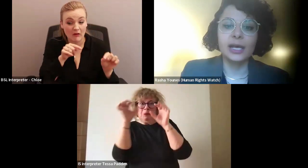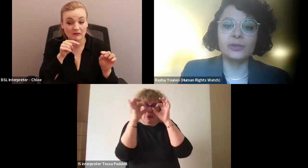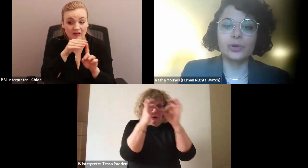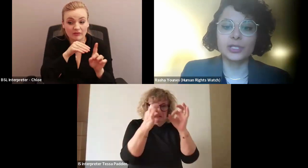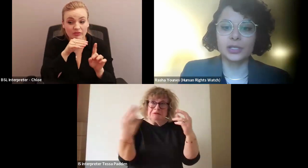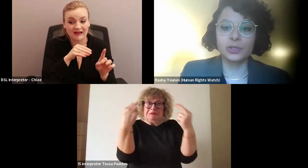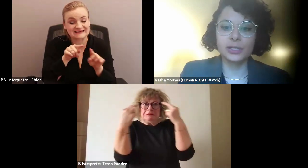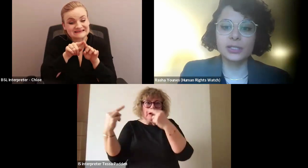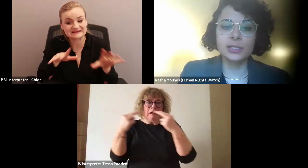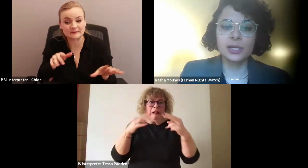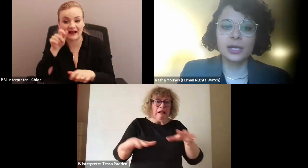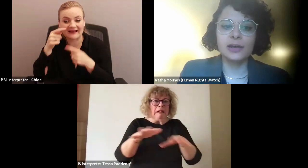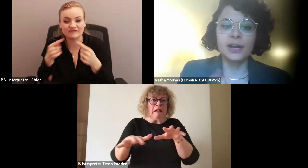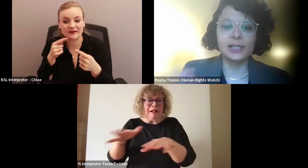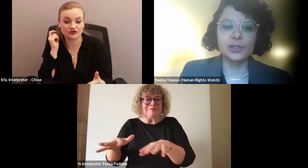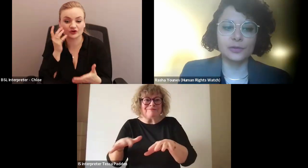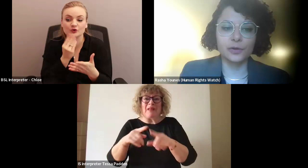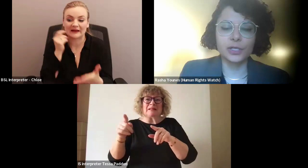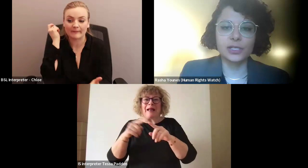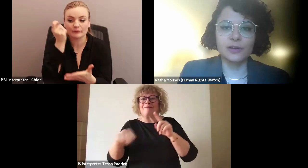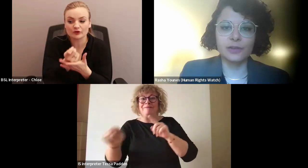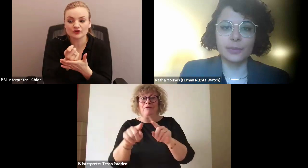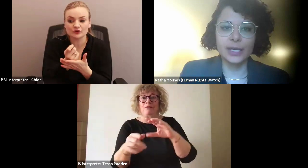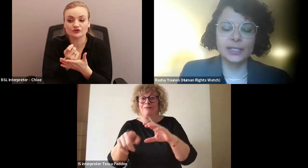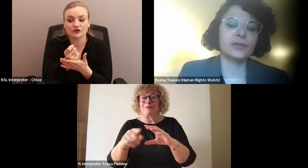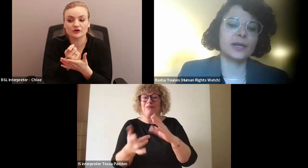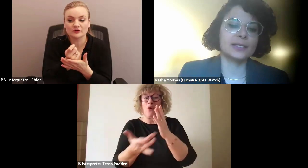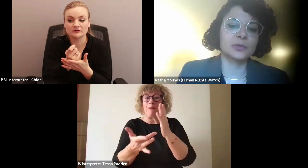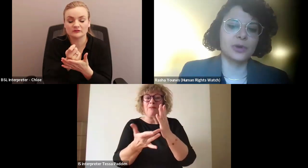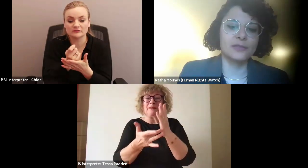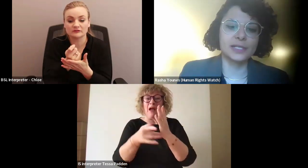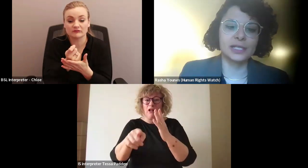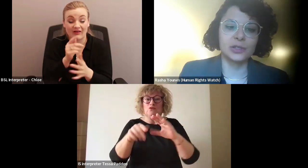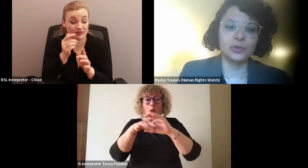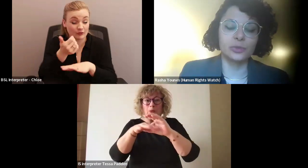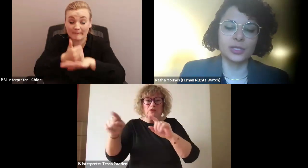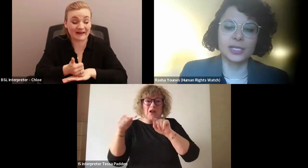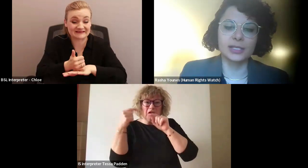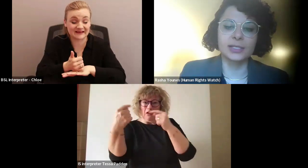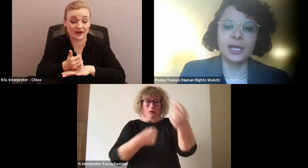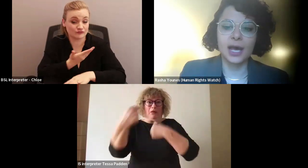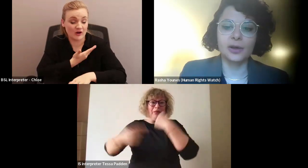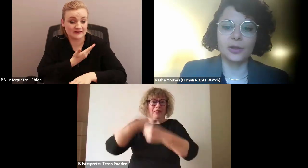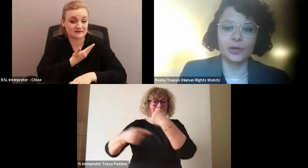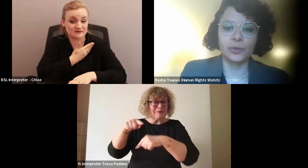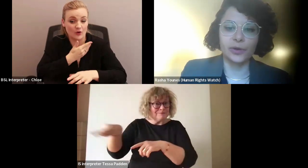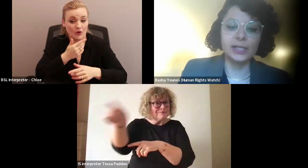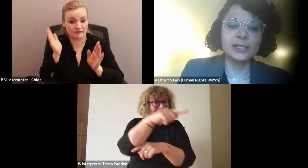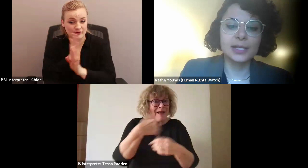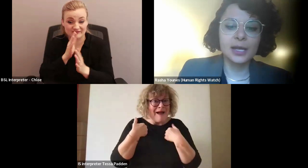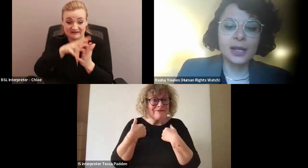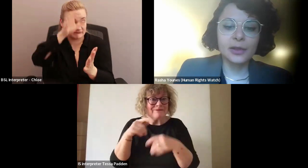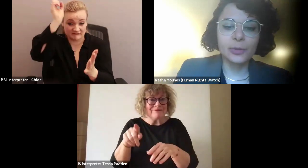information in prosecutions, in violation, of course, of the basic rights to privacy, due process, and other